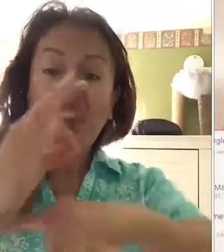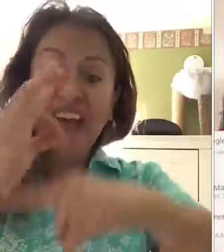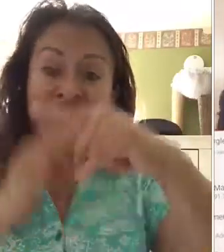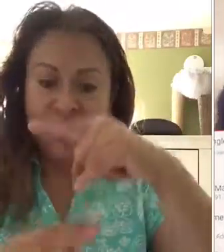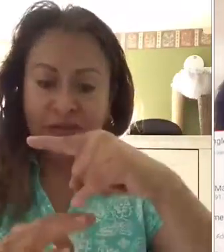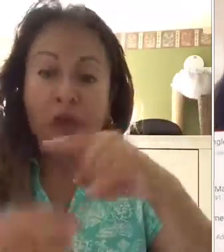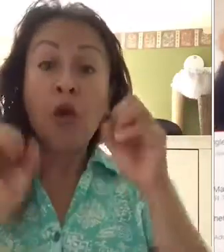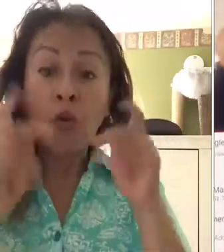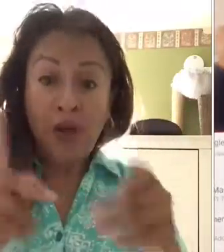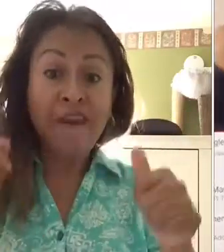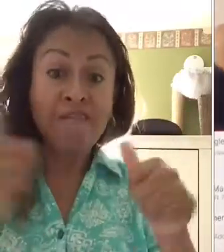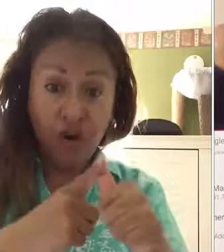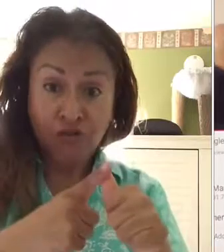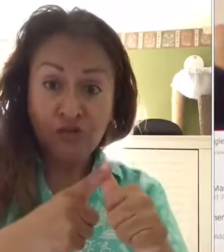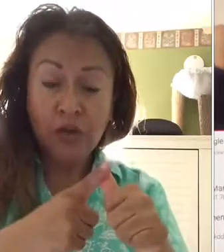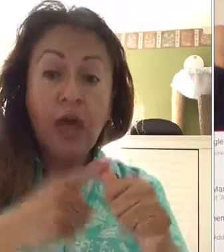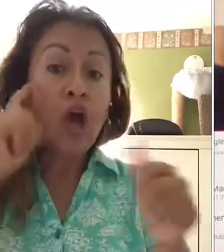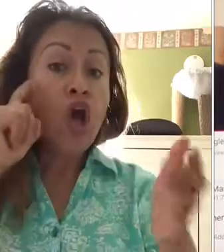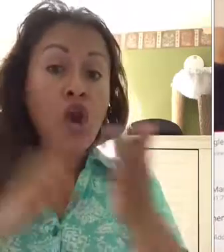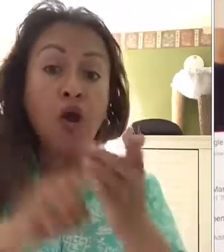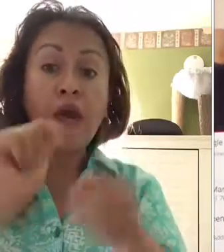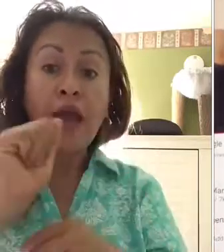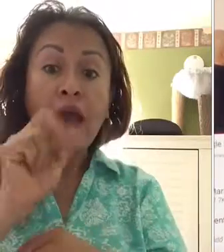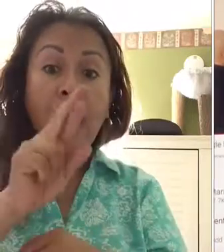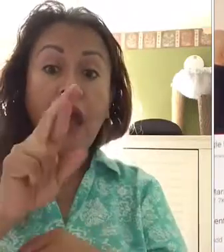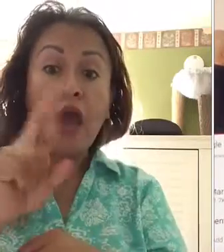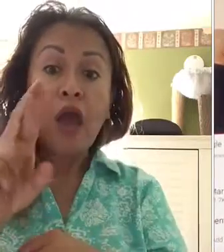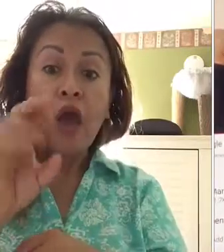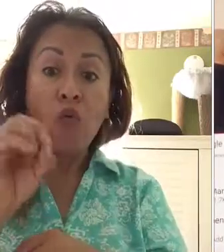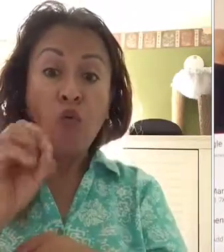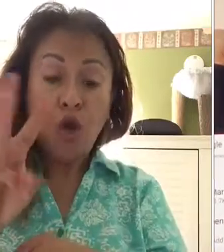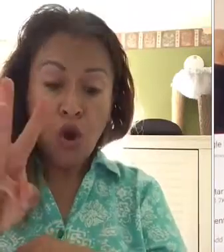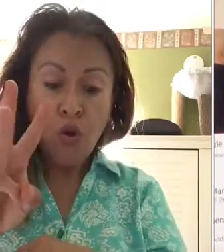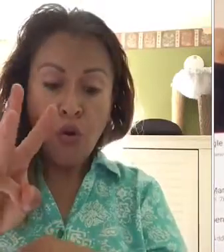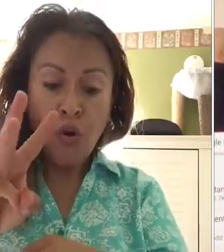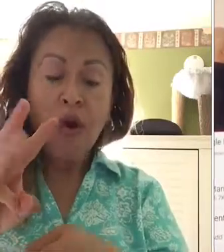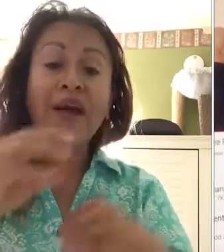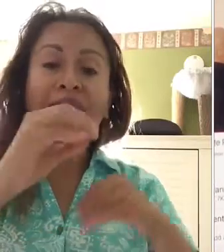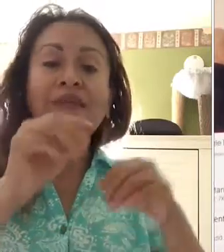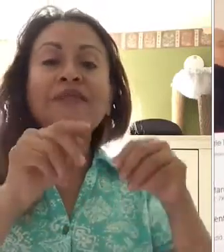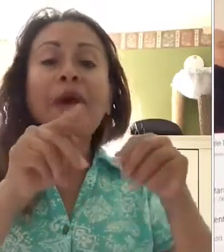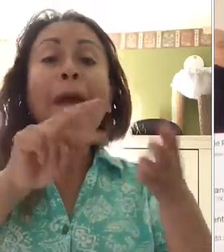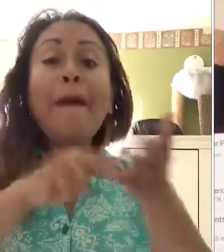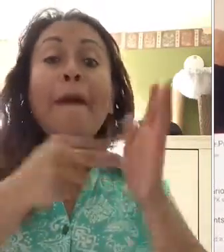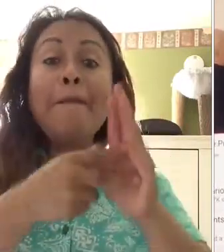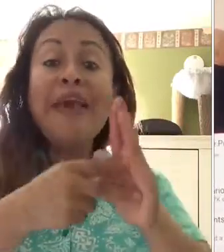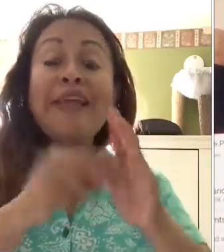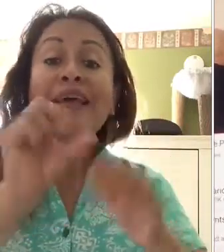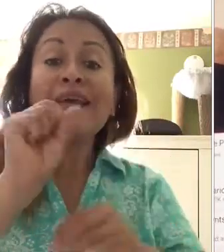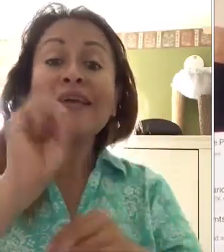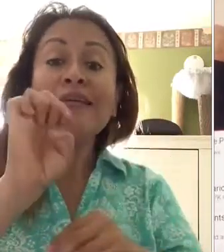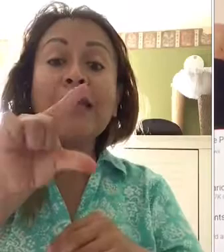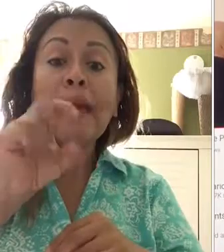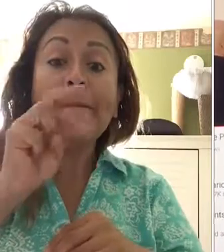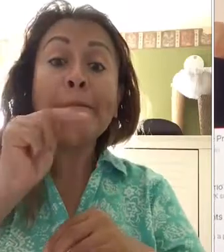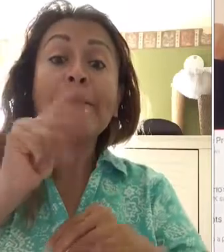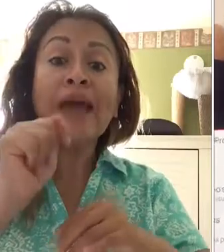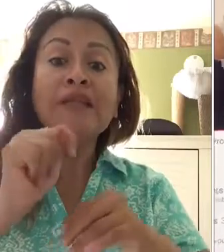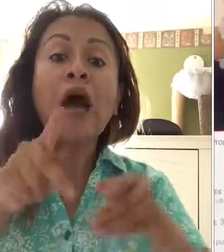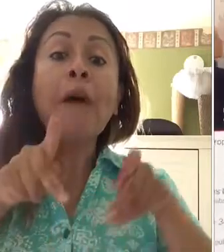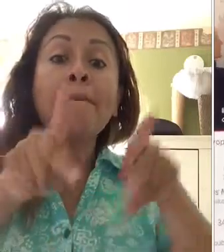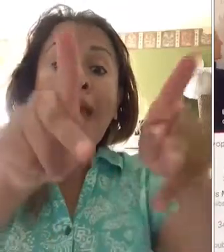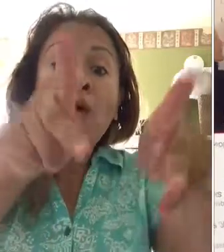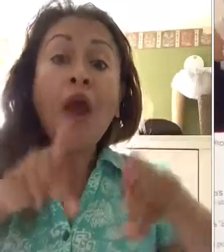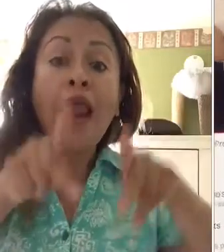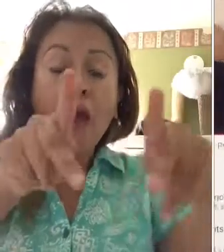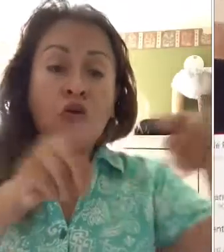of all, you can see that this little arrow represents that these two line segments are parallel. And we know that the ratio of 9 to